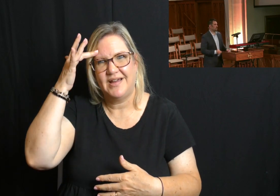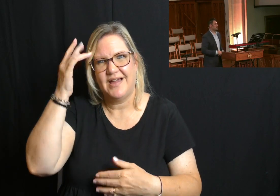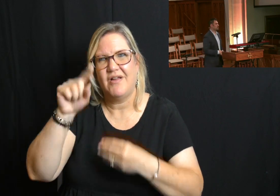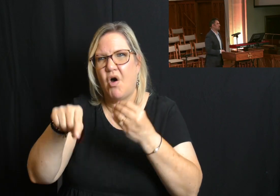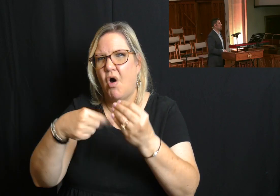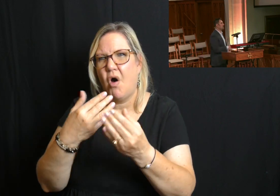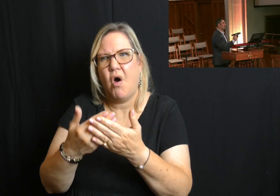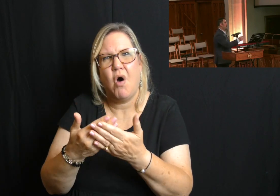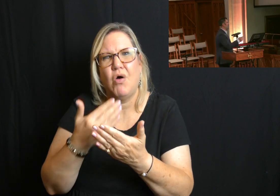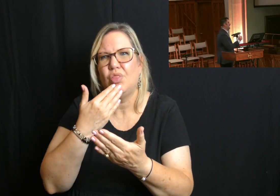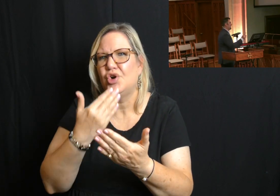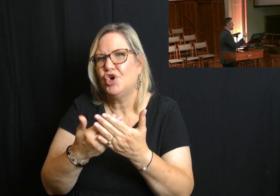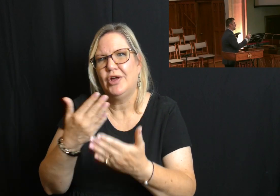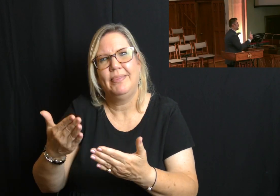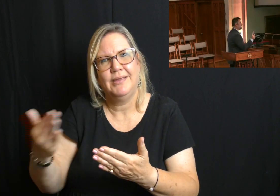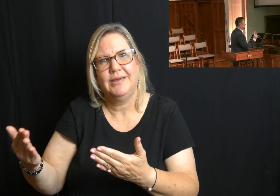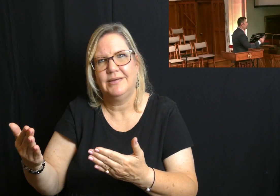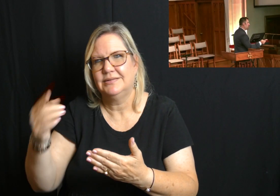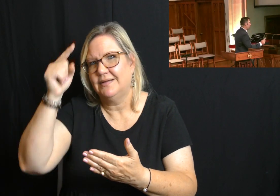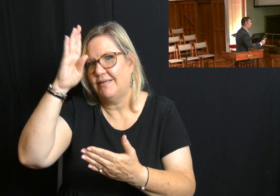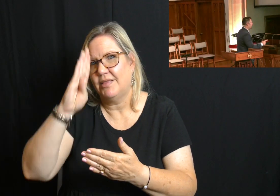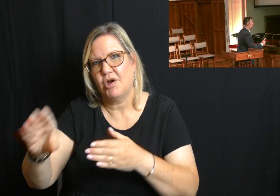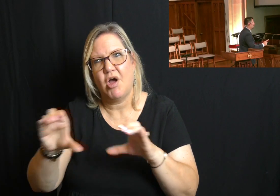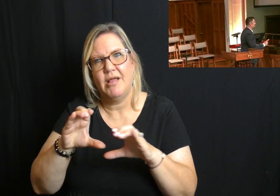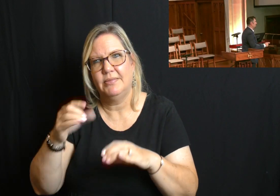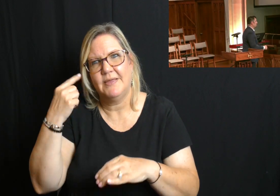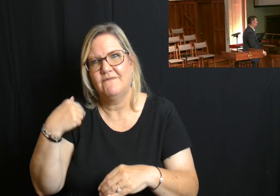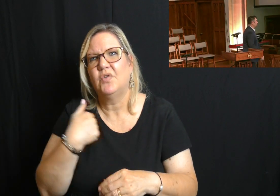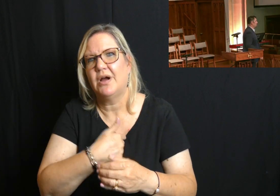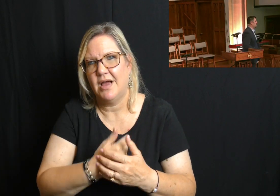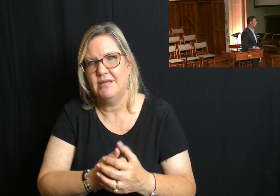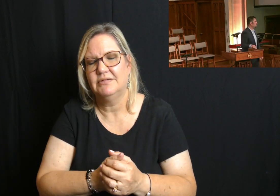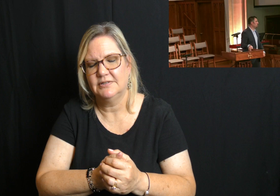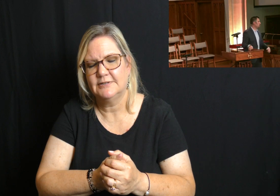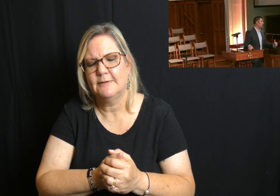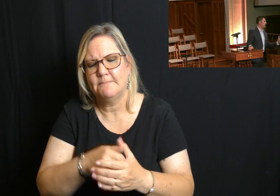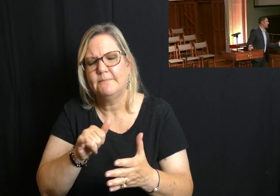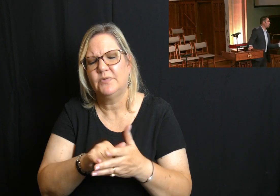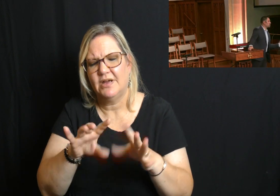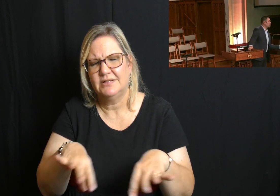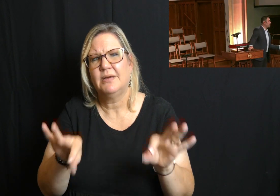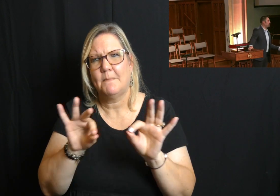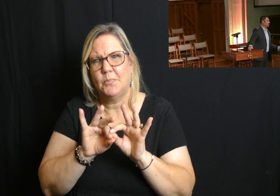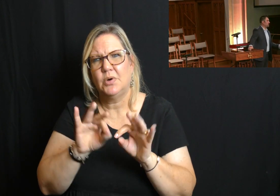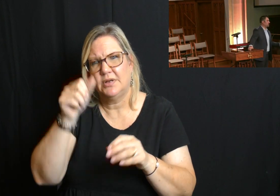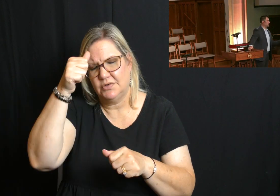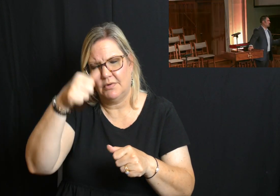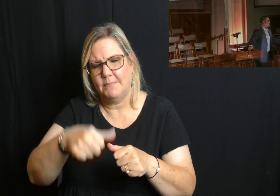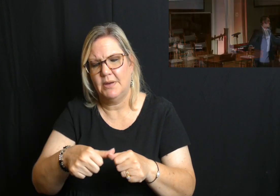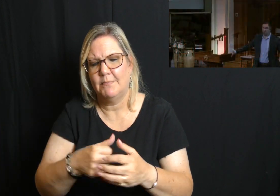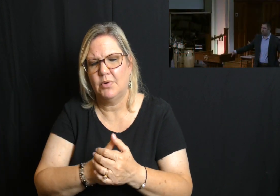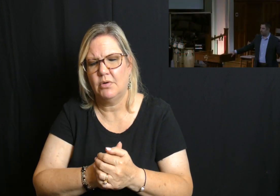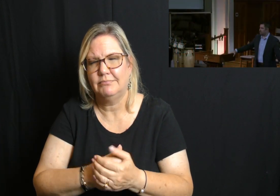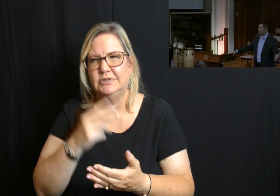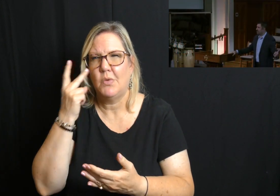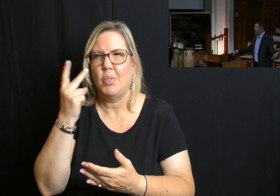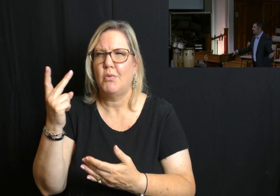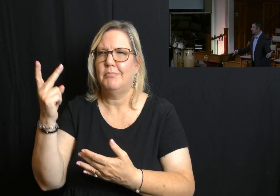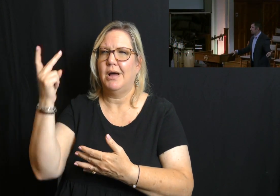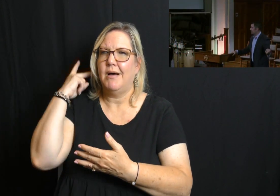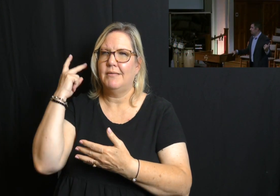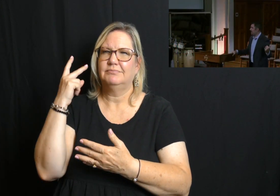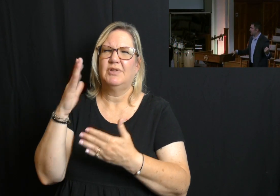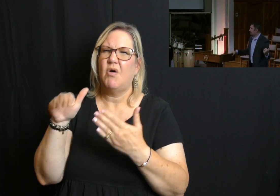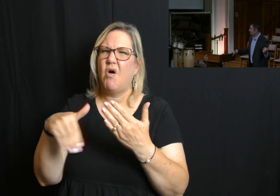Think back. Think back. It's a very important lesson for us to learn. Look back in your troubles and your scares that you